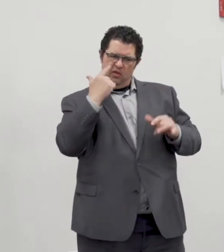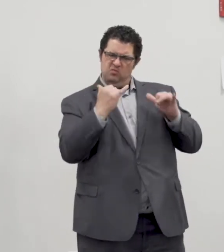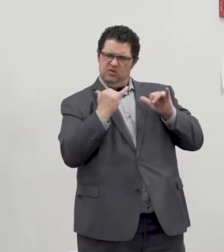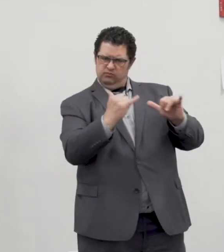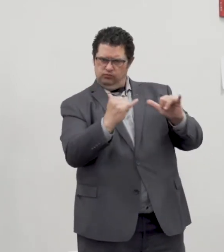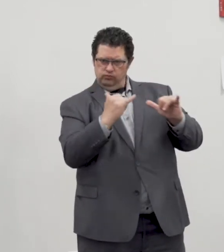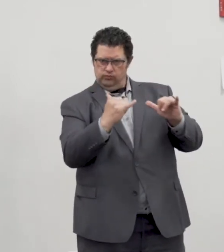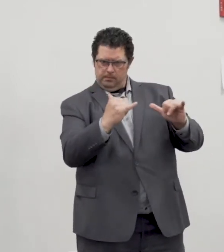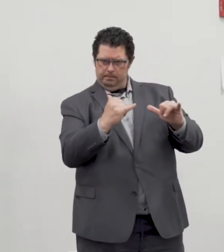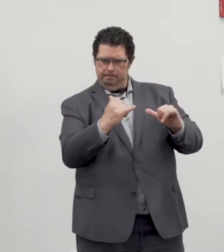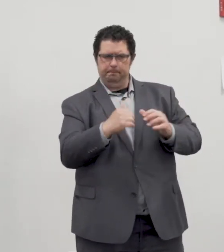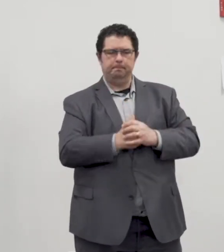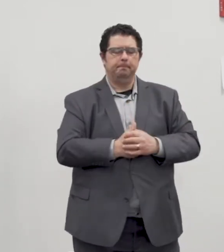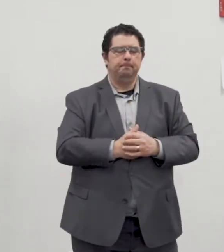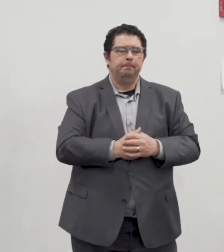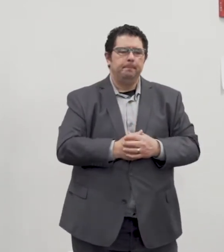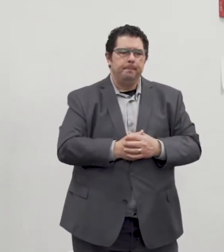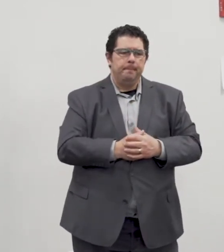closely aligned.